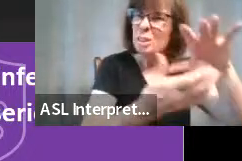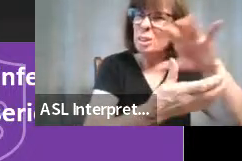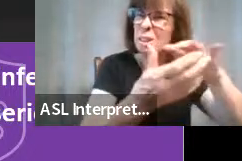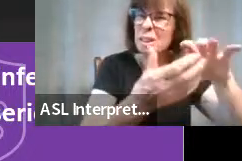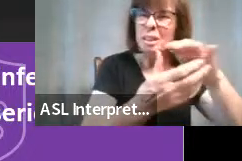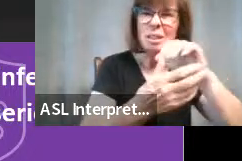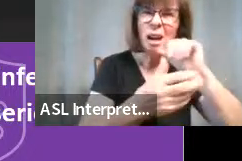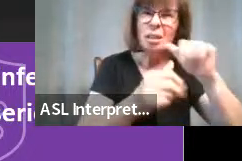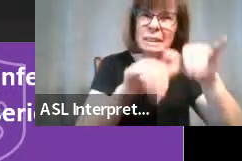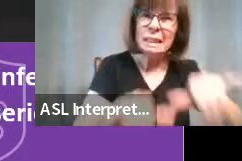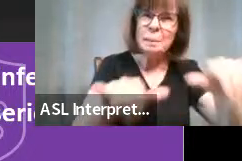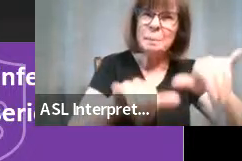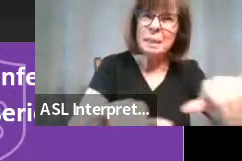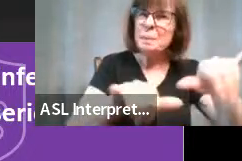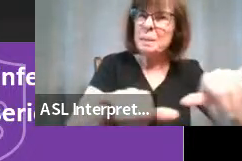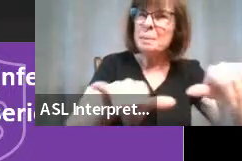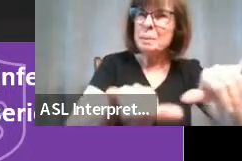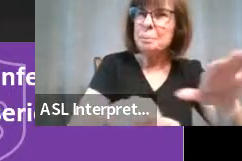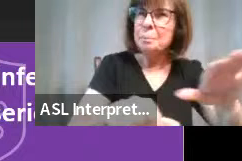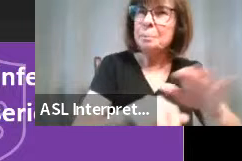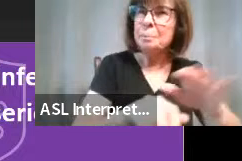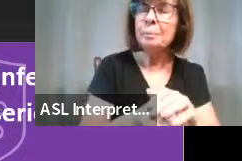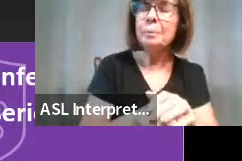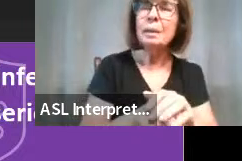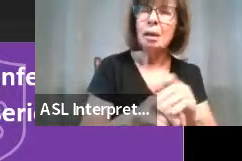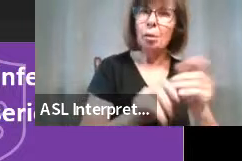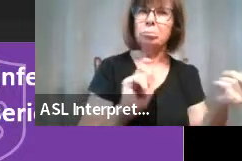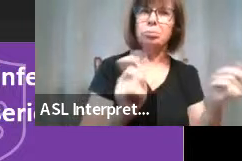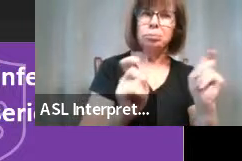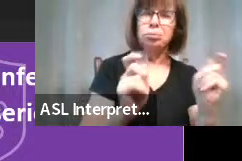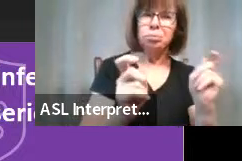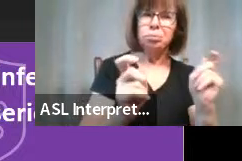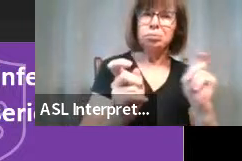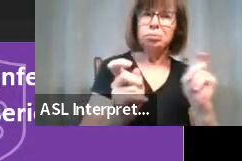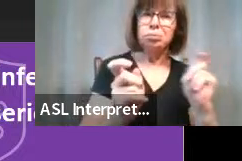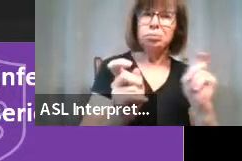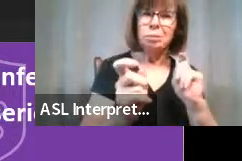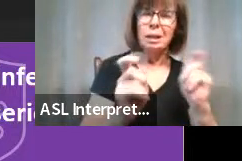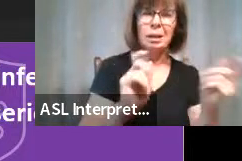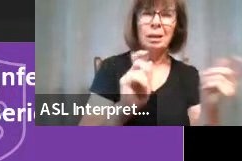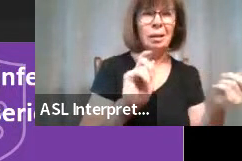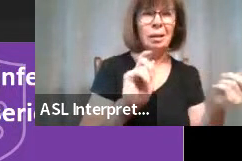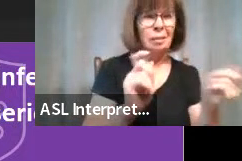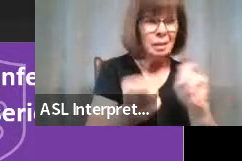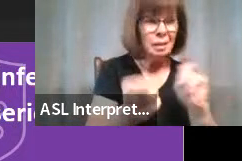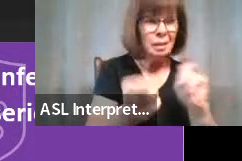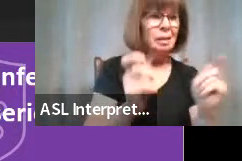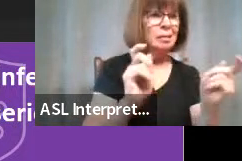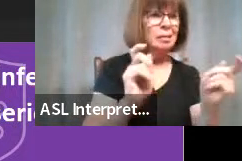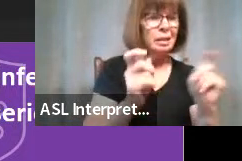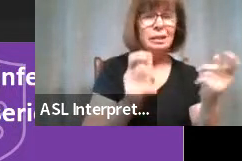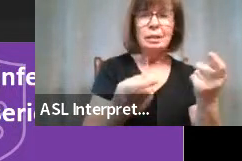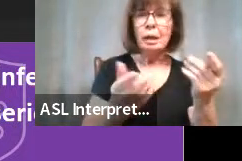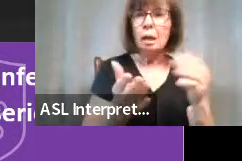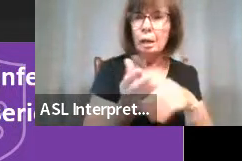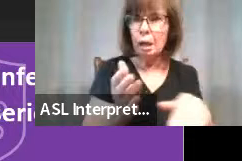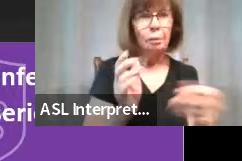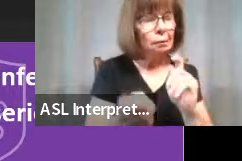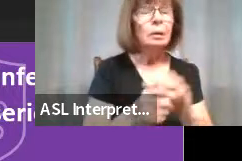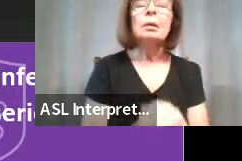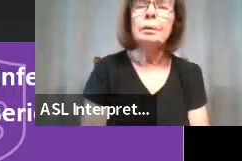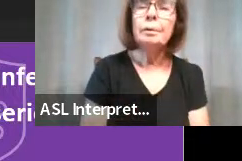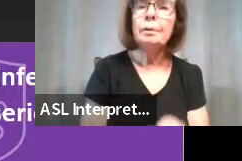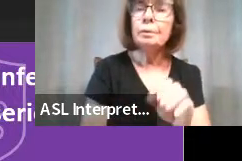consistent. And there's a constant change that keeps happening and so forth. And then also the culturally